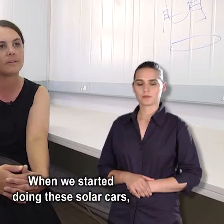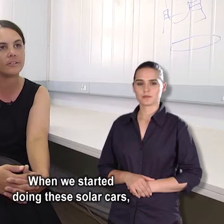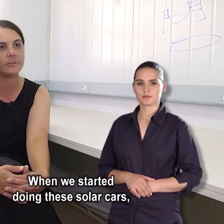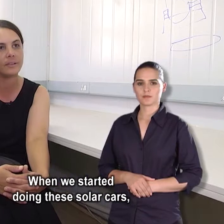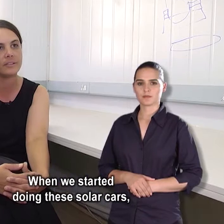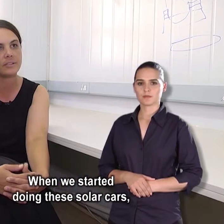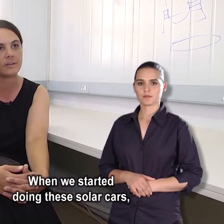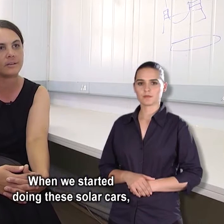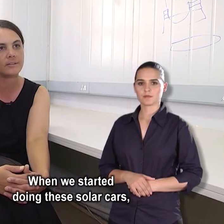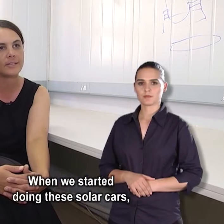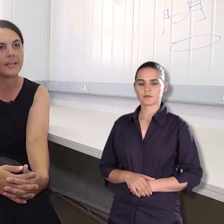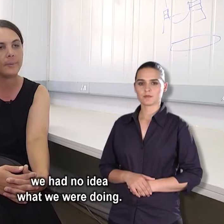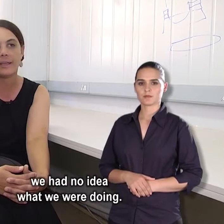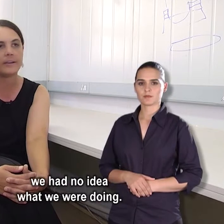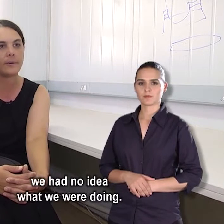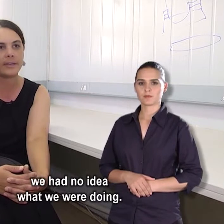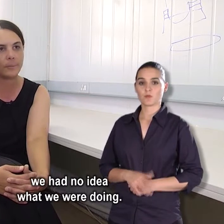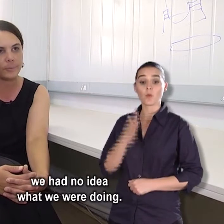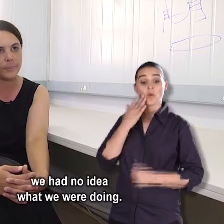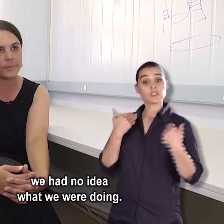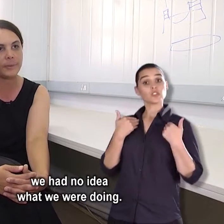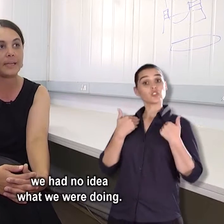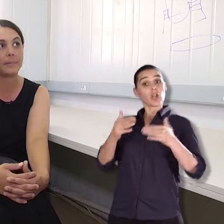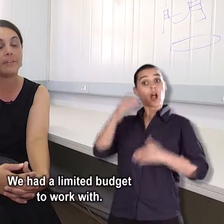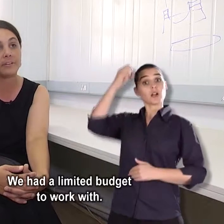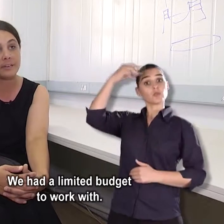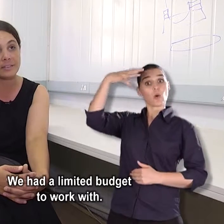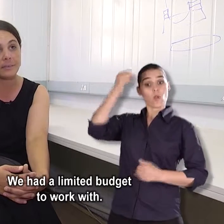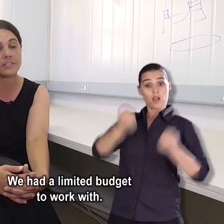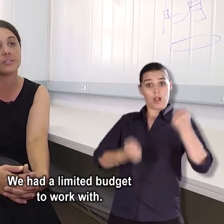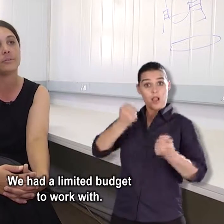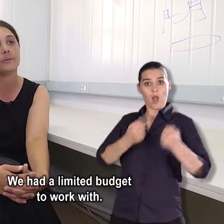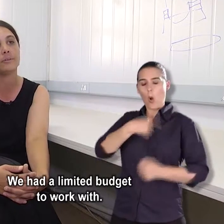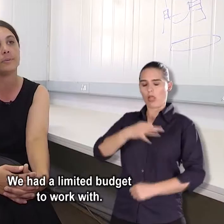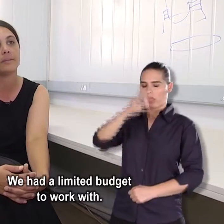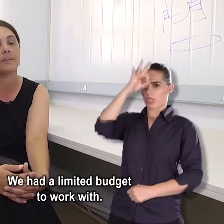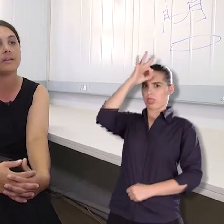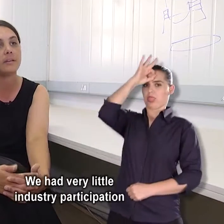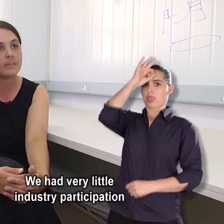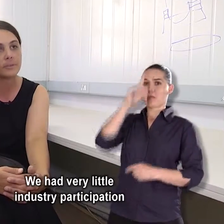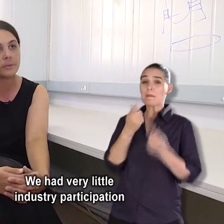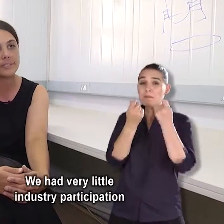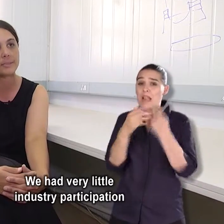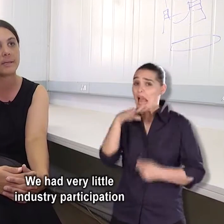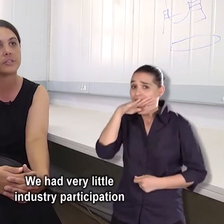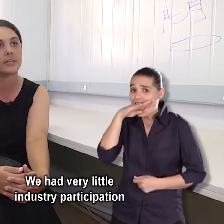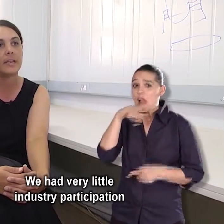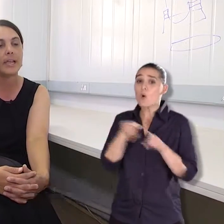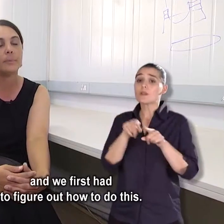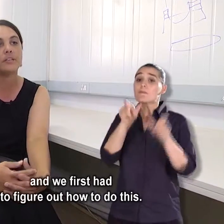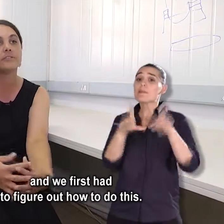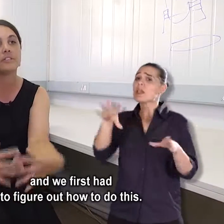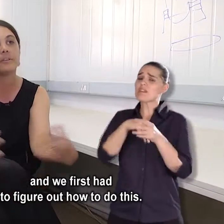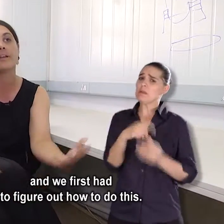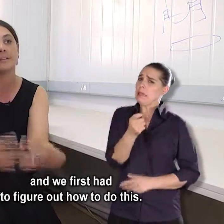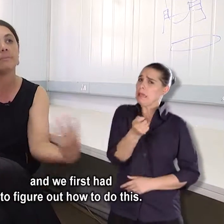When we started doing these solar cars, we had no idea what we were doing, and we had very little budget to work with, we had very little industry participation,